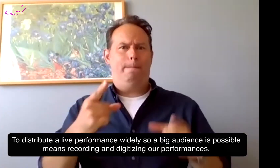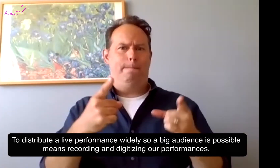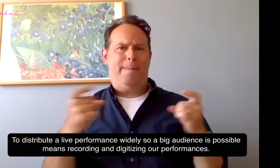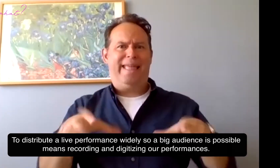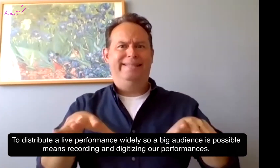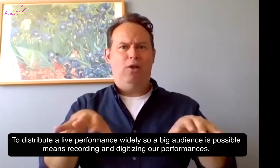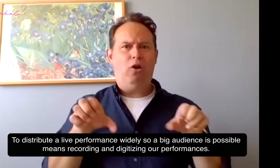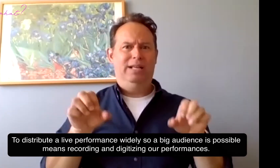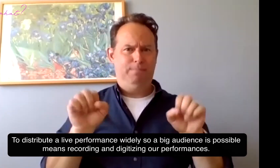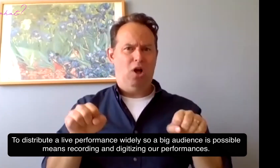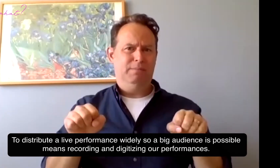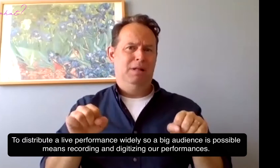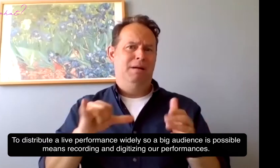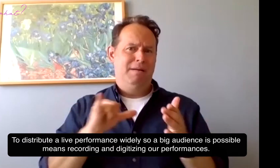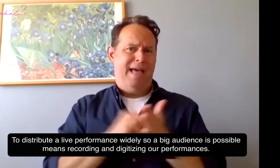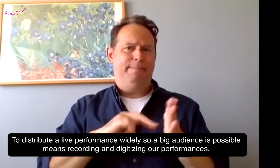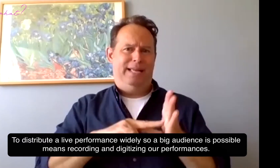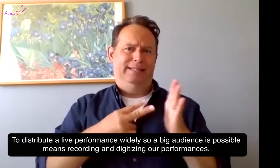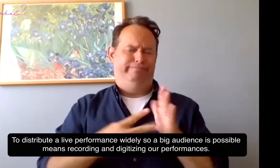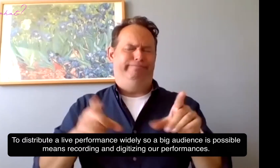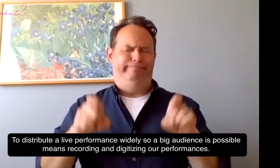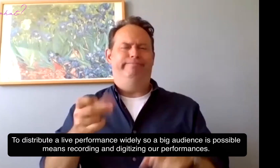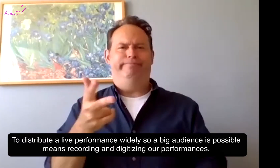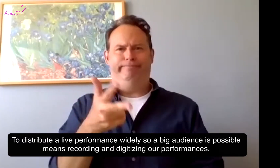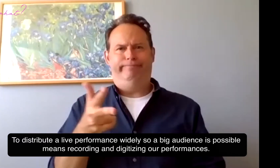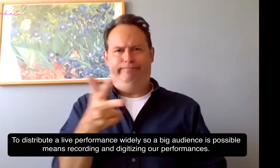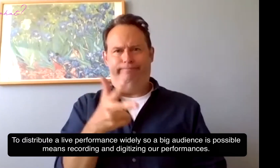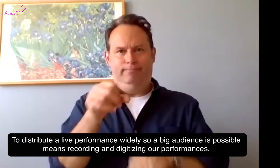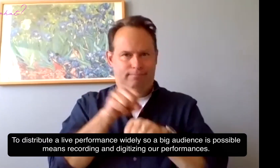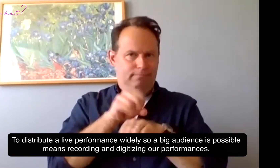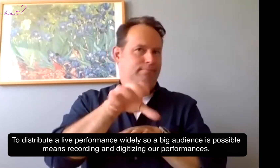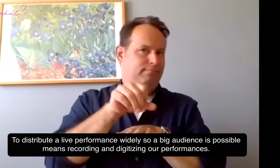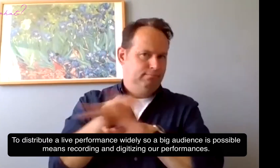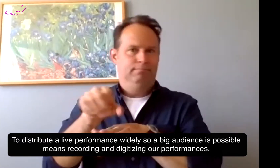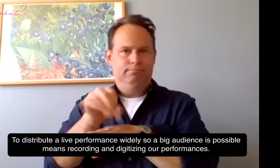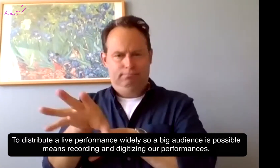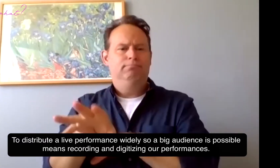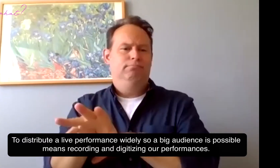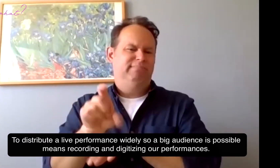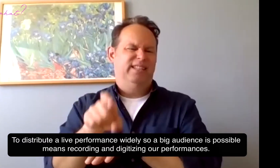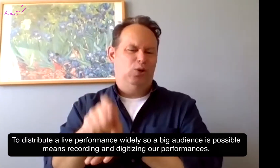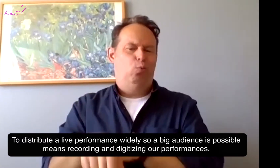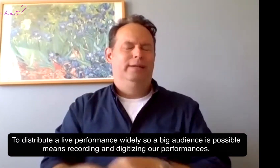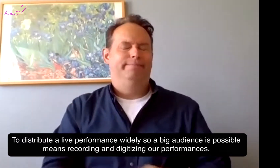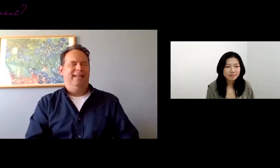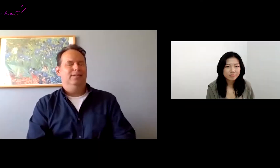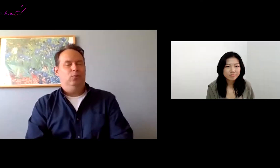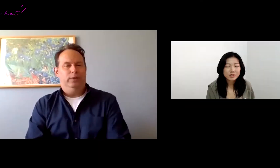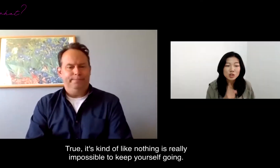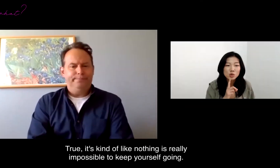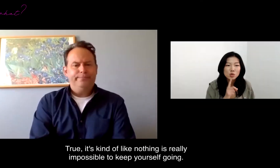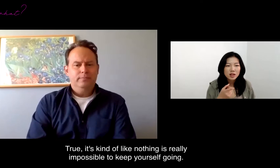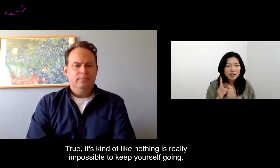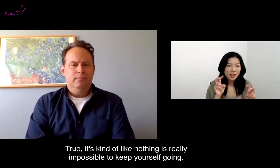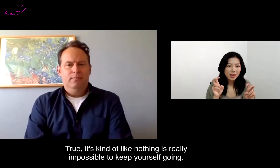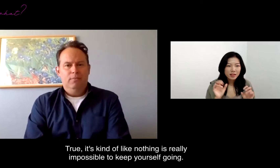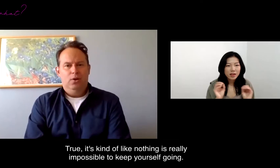live performance widely so a big audience is possible means recording and digitizing our performances. True.